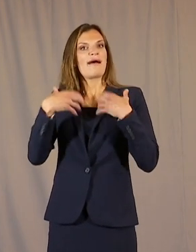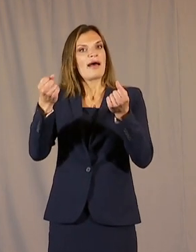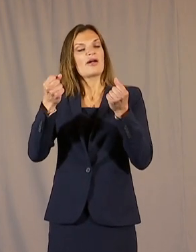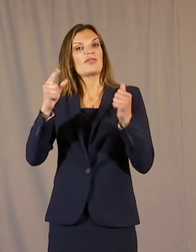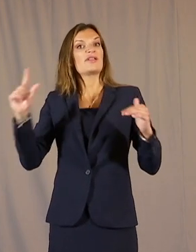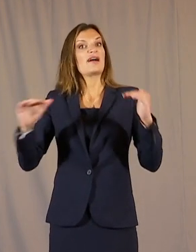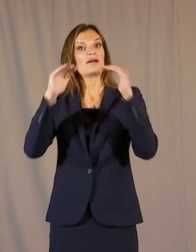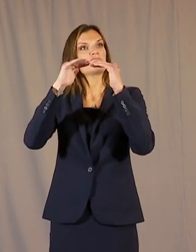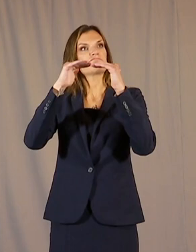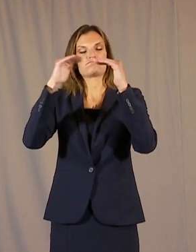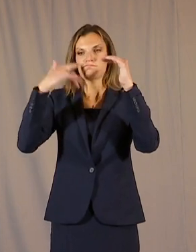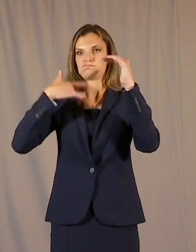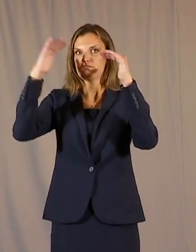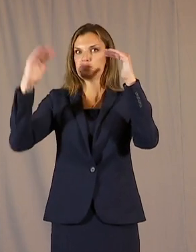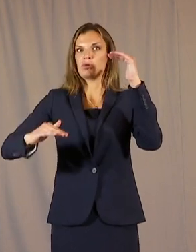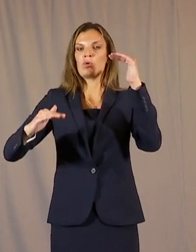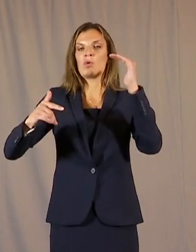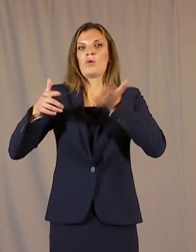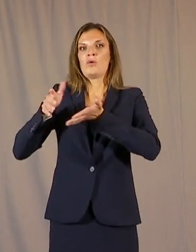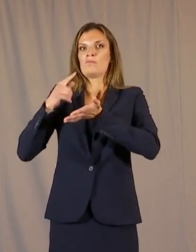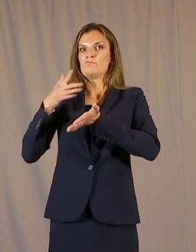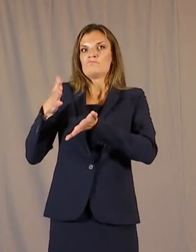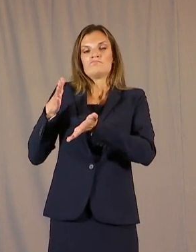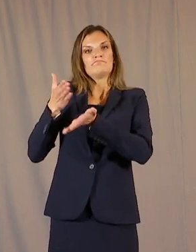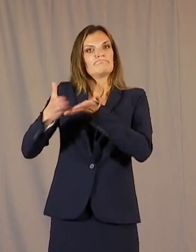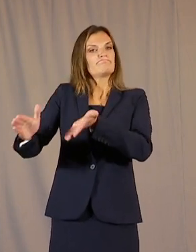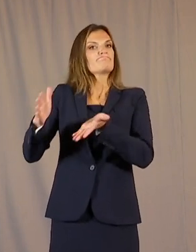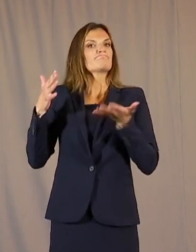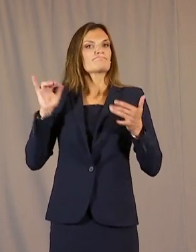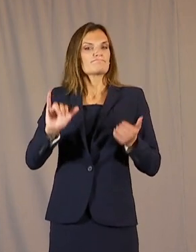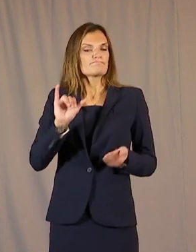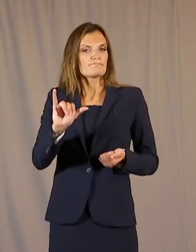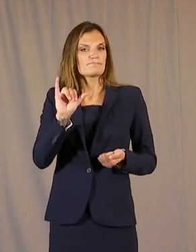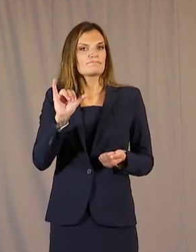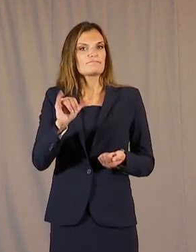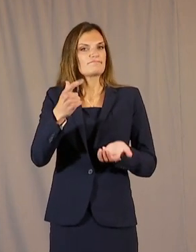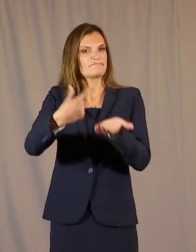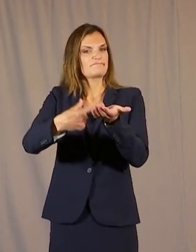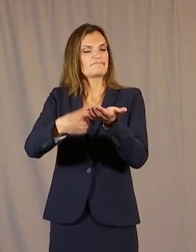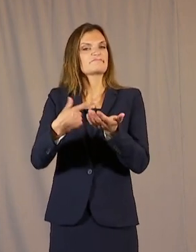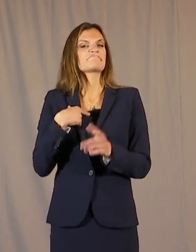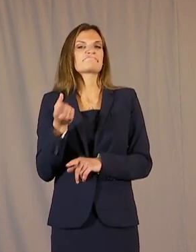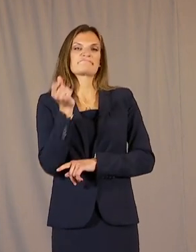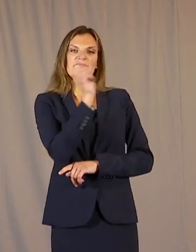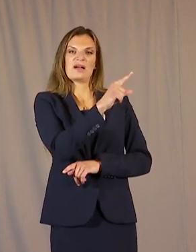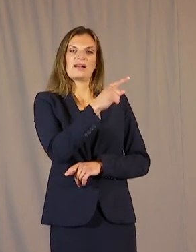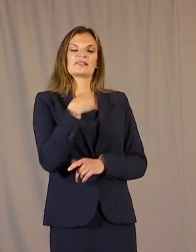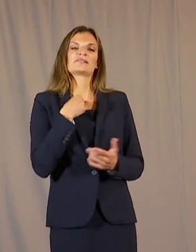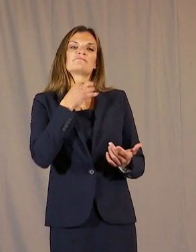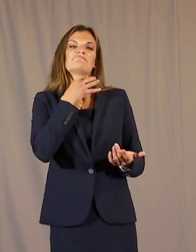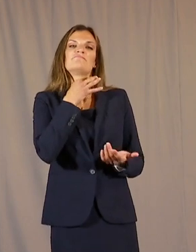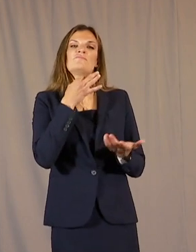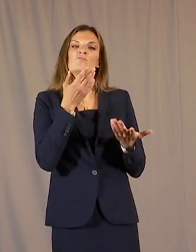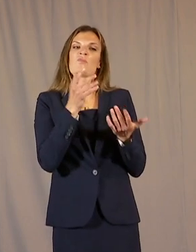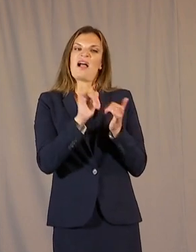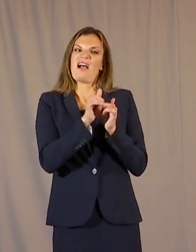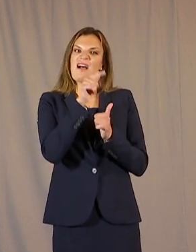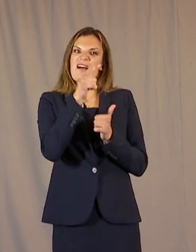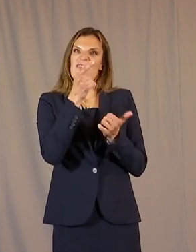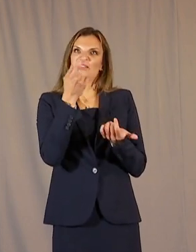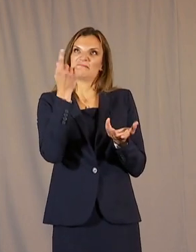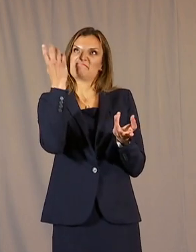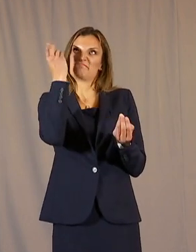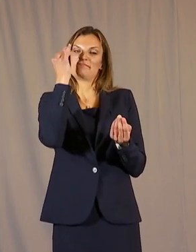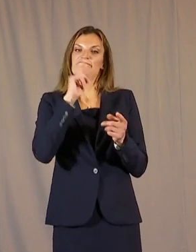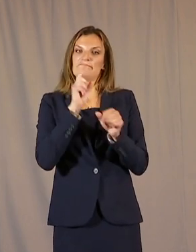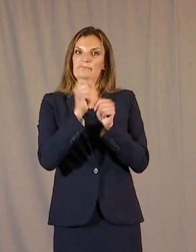on that. And the question would be, what would you say generated momentum from a